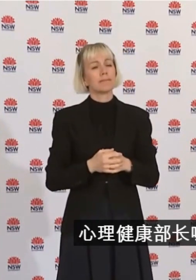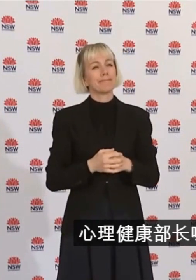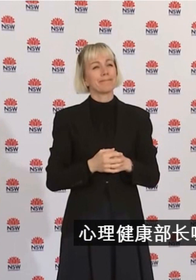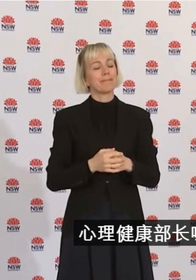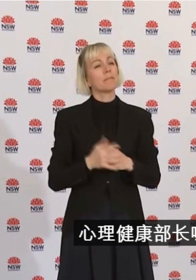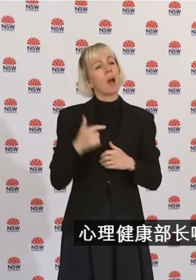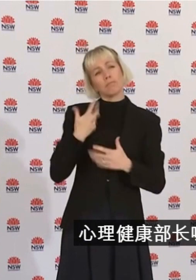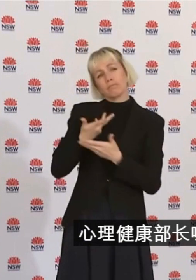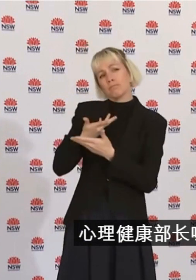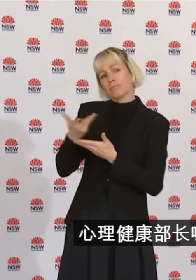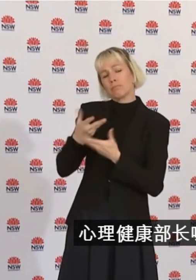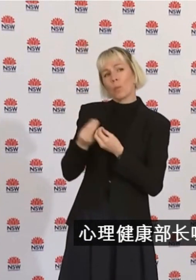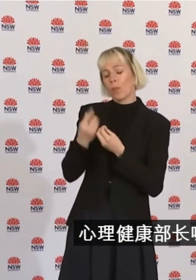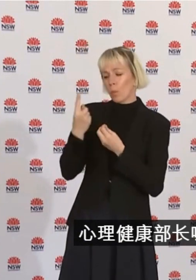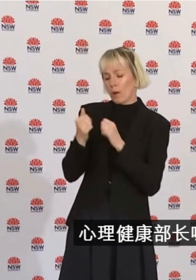Health,